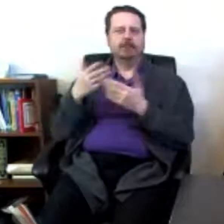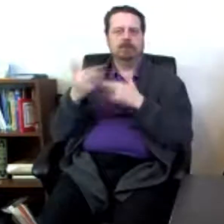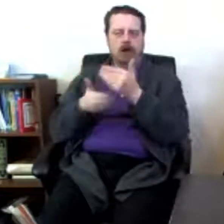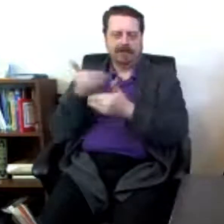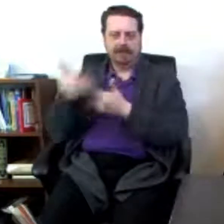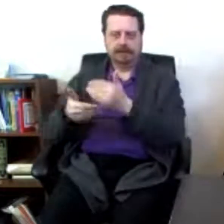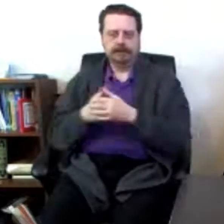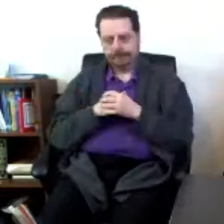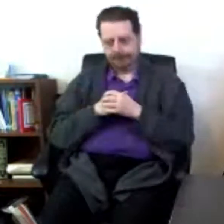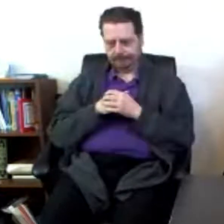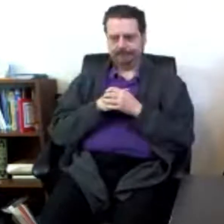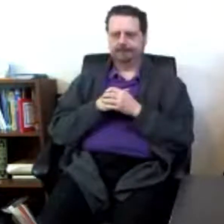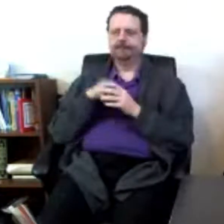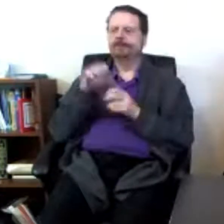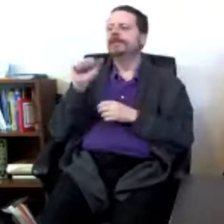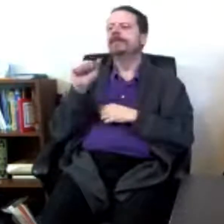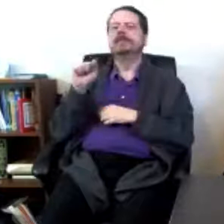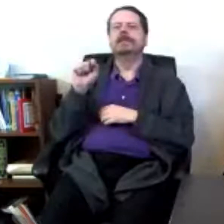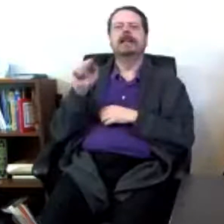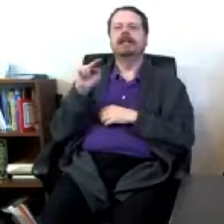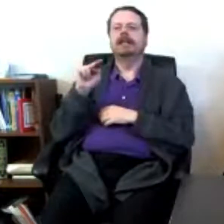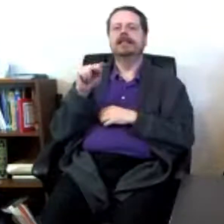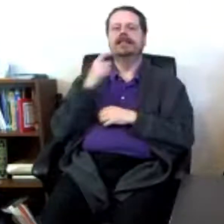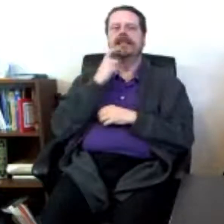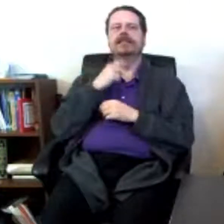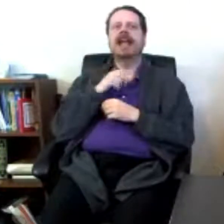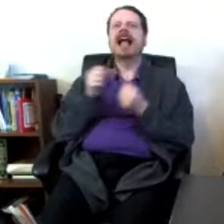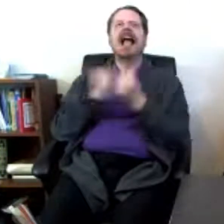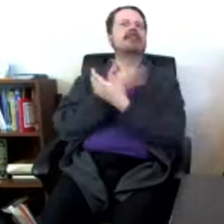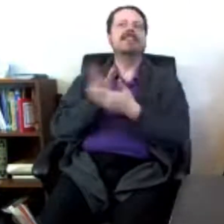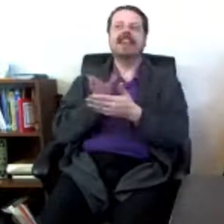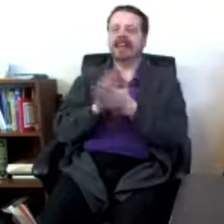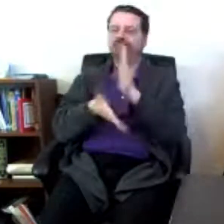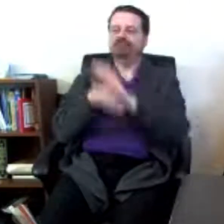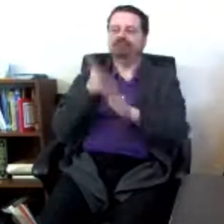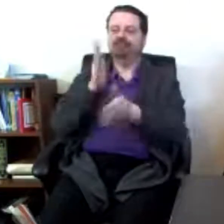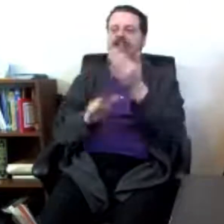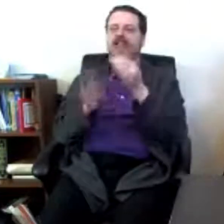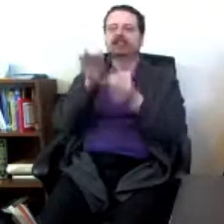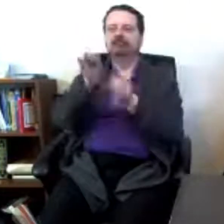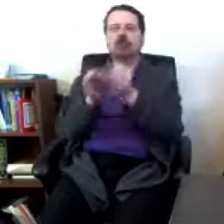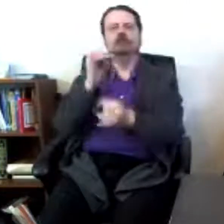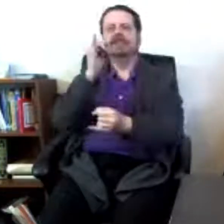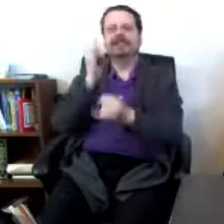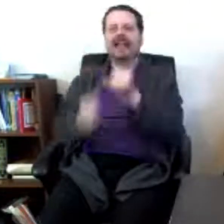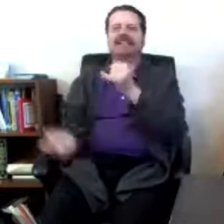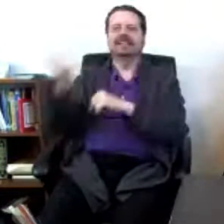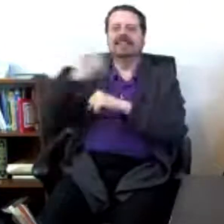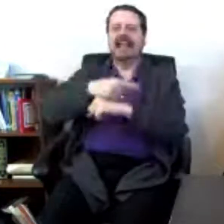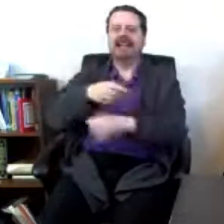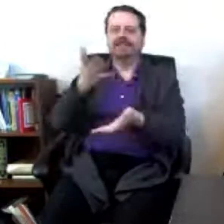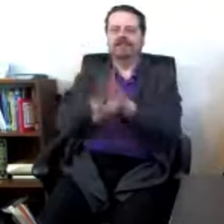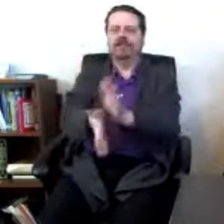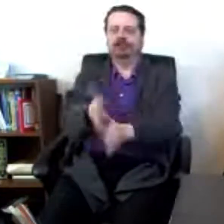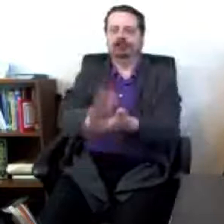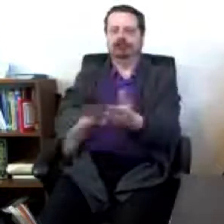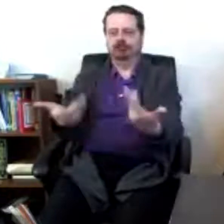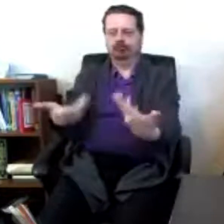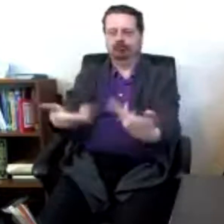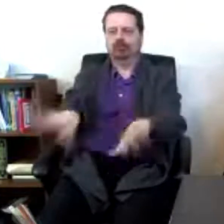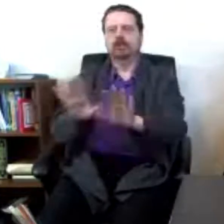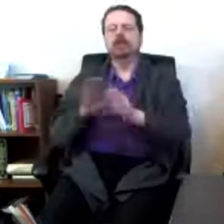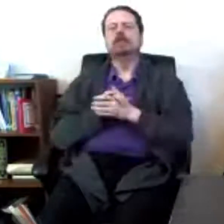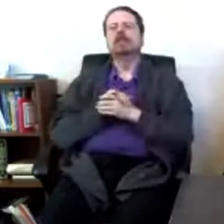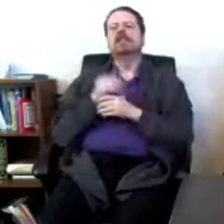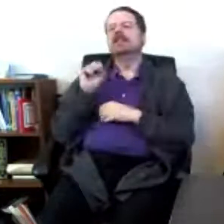says, after all is said and done, after all the judgment has passed on by God,